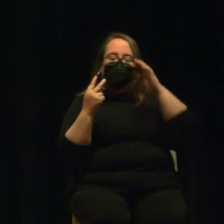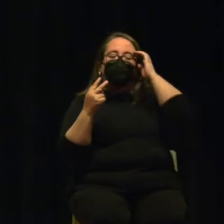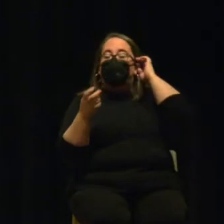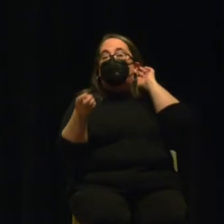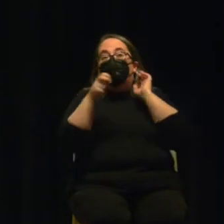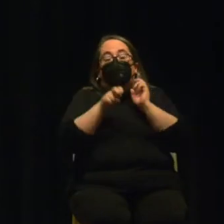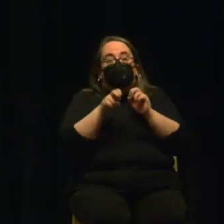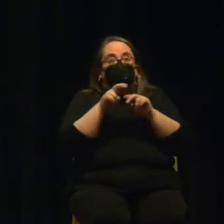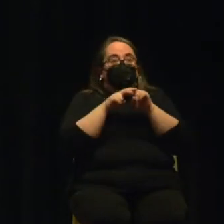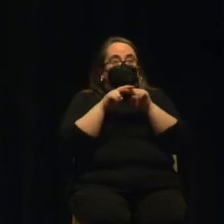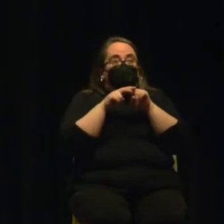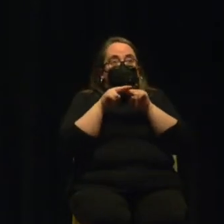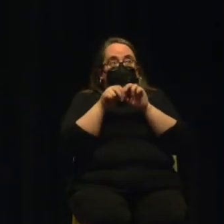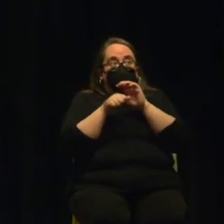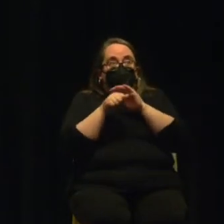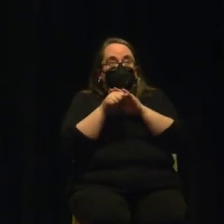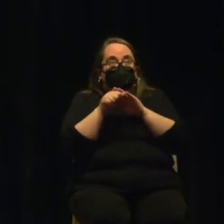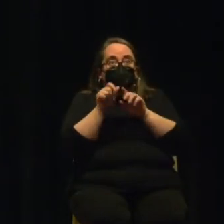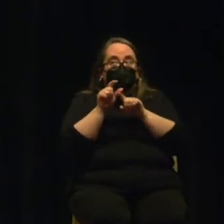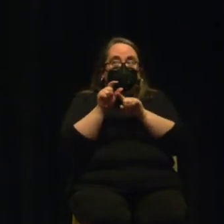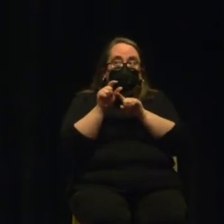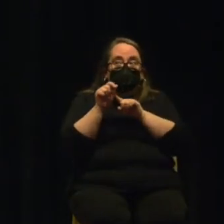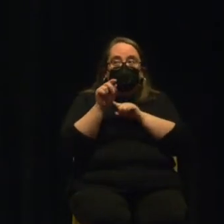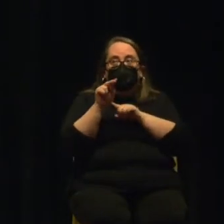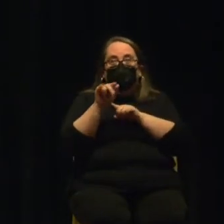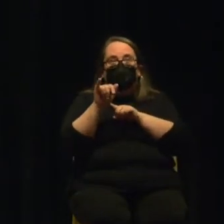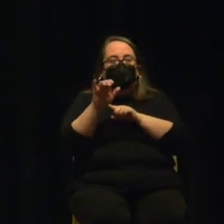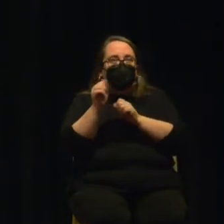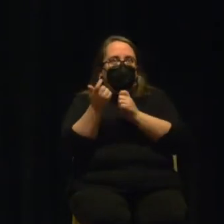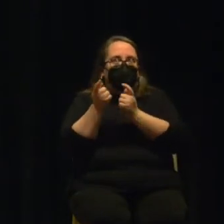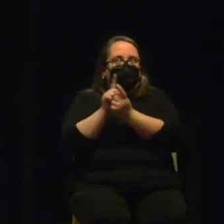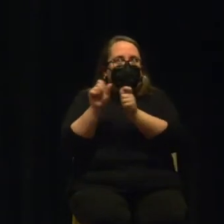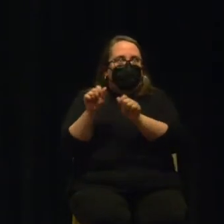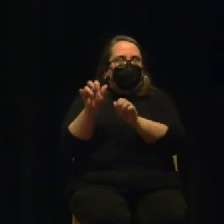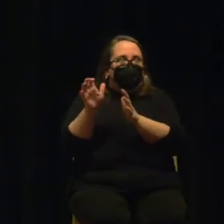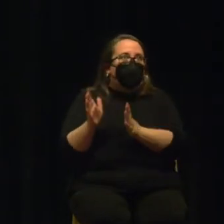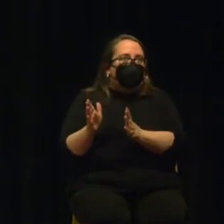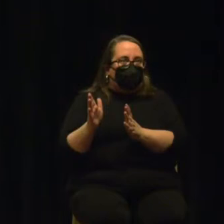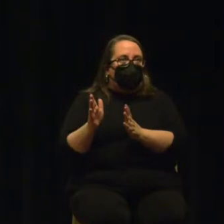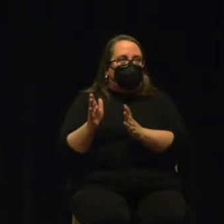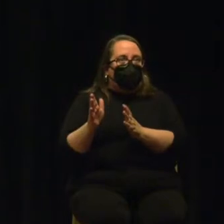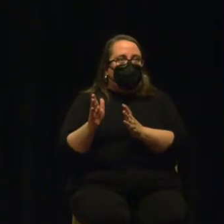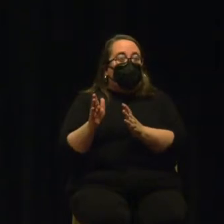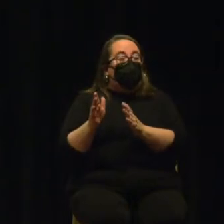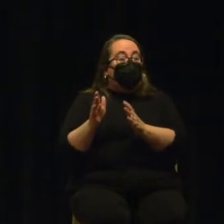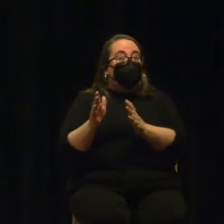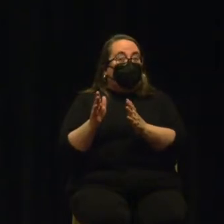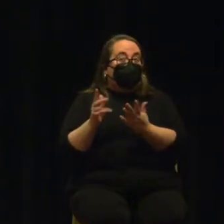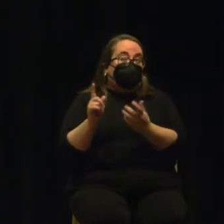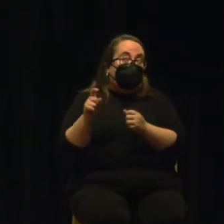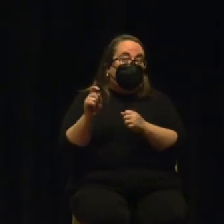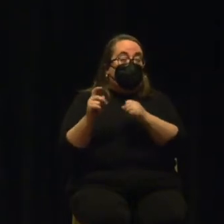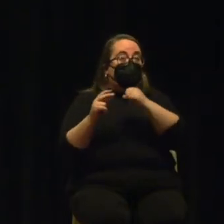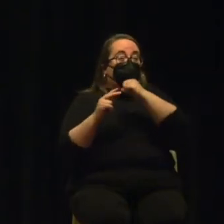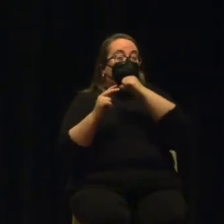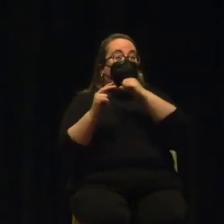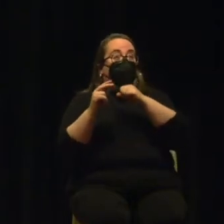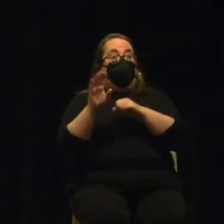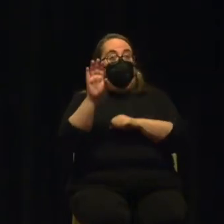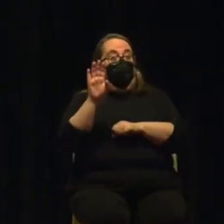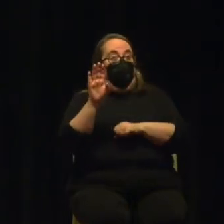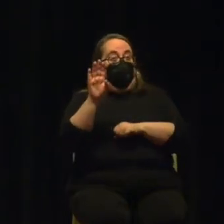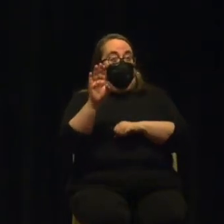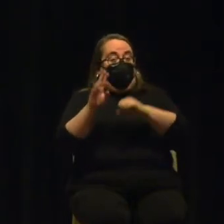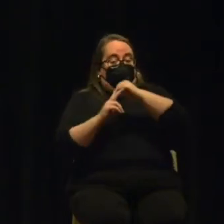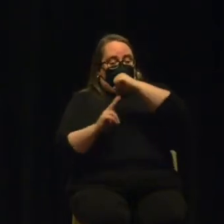go to New York City because he wanted to meet this magician who supposedly had jumped off the Brooklyn Bridge and lived,